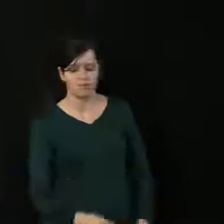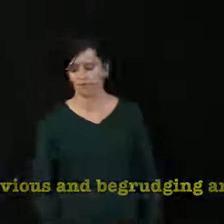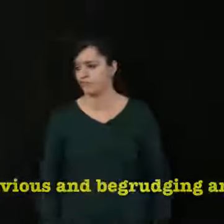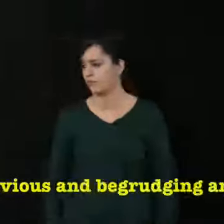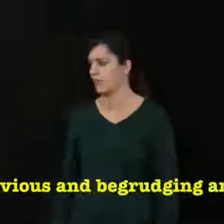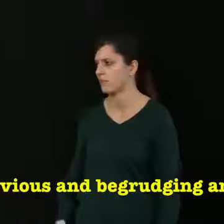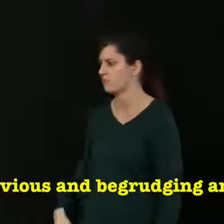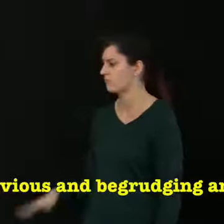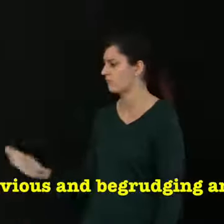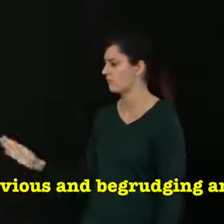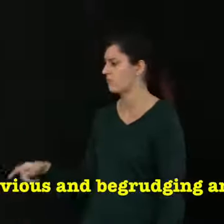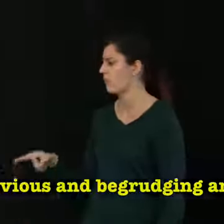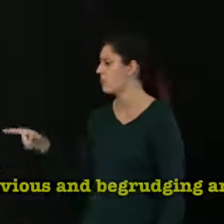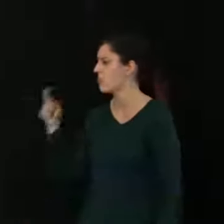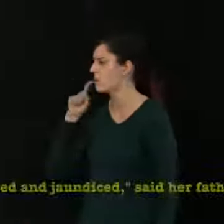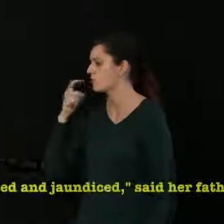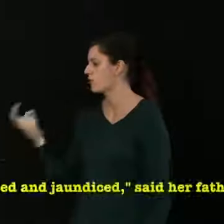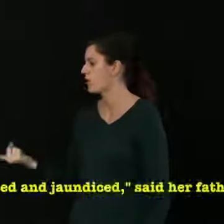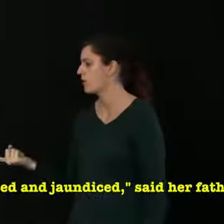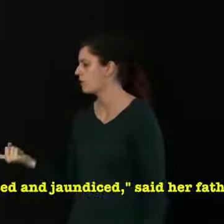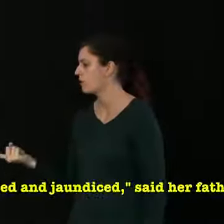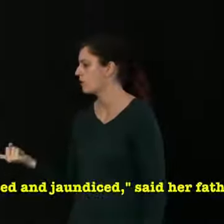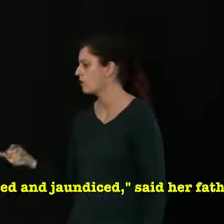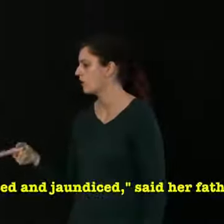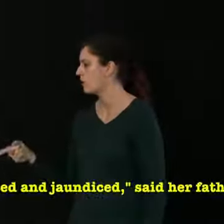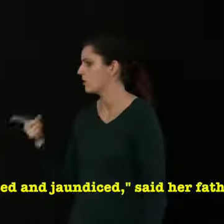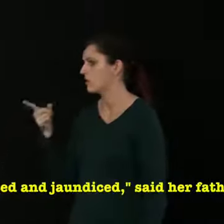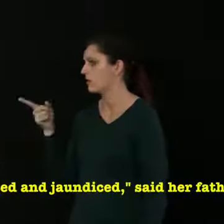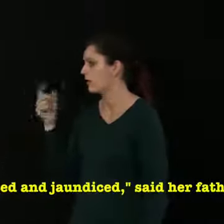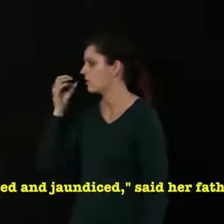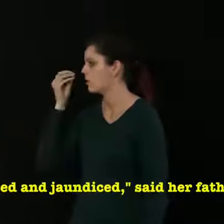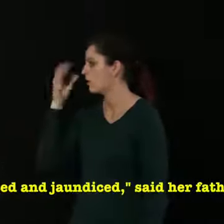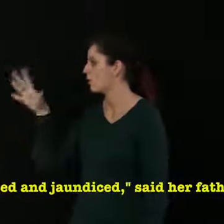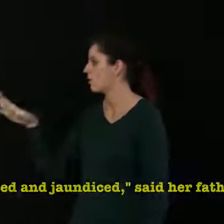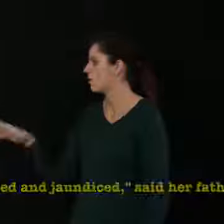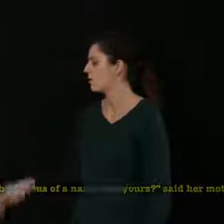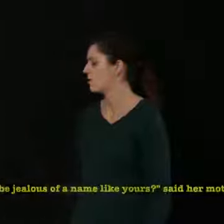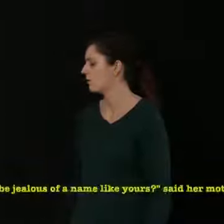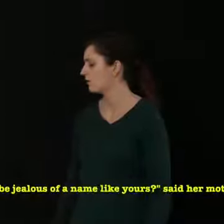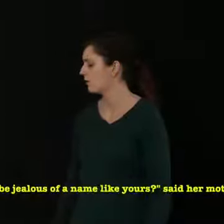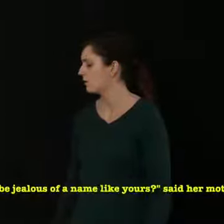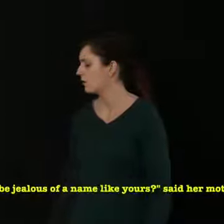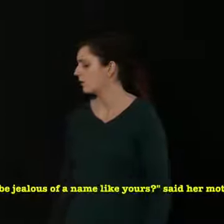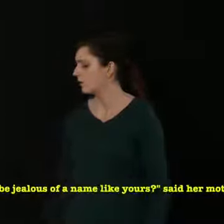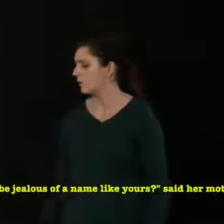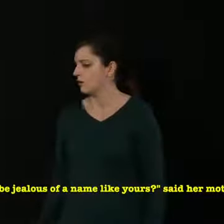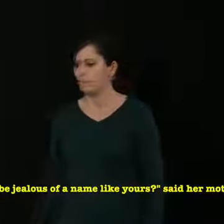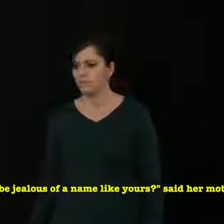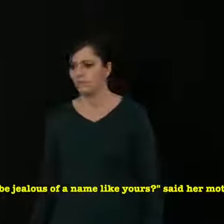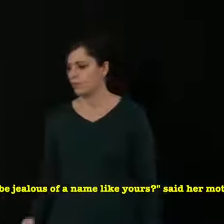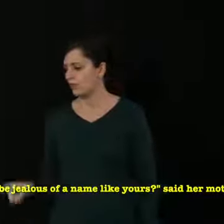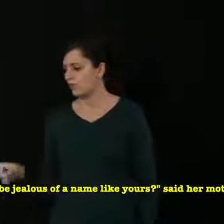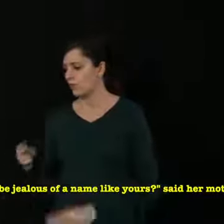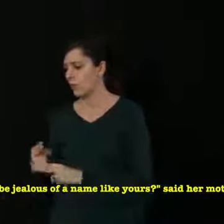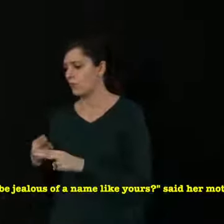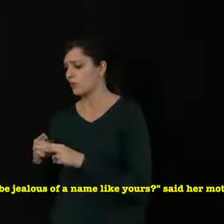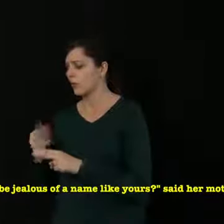"And envious and begrudging and discontented and jaundiced," said her father. "Who wouldn't be jealous of a name